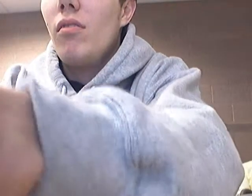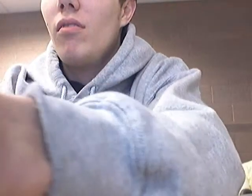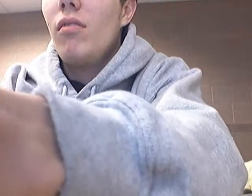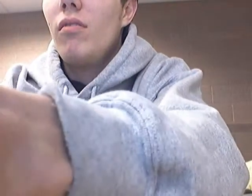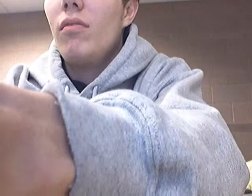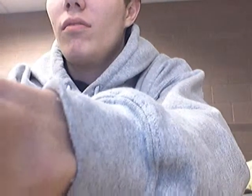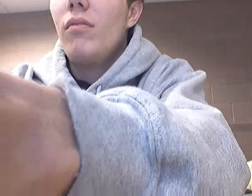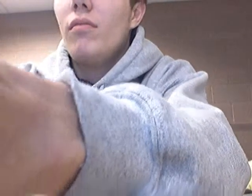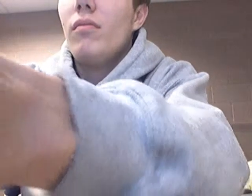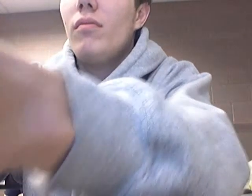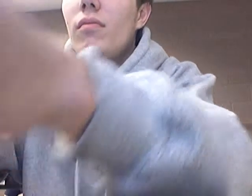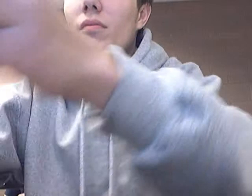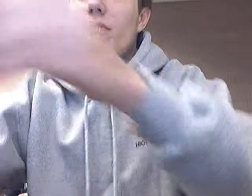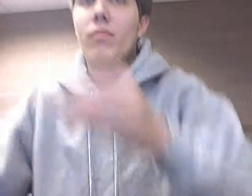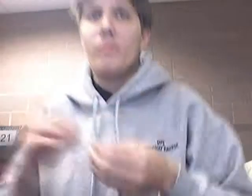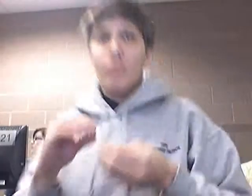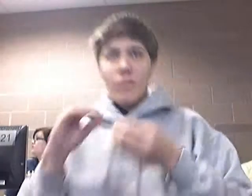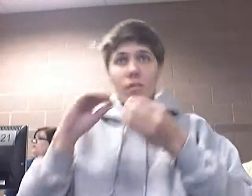She said, hey, you want to like, oh, okay. No,